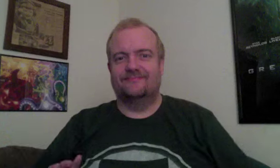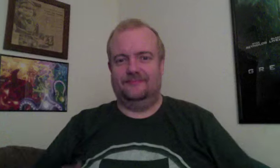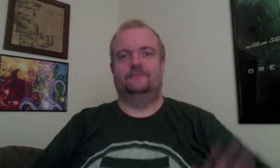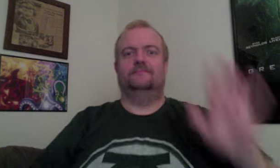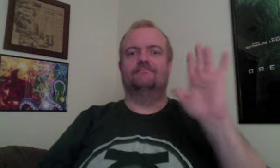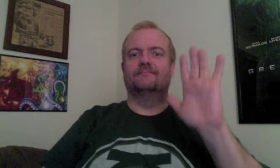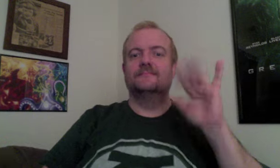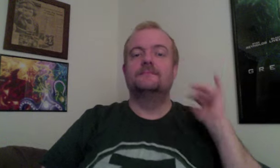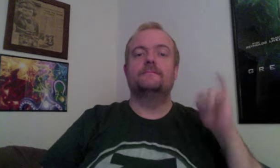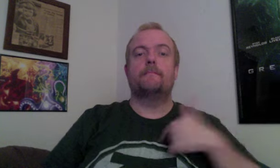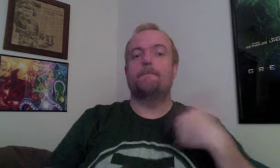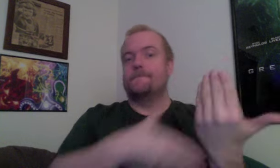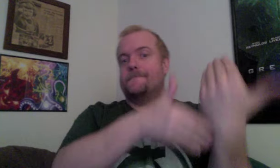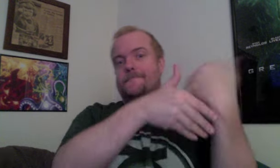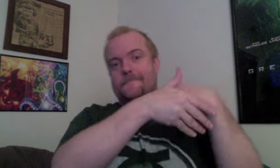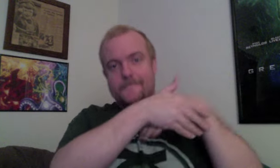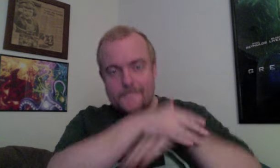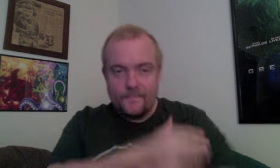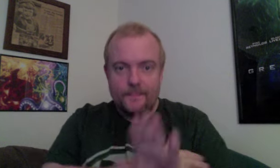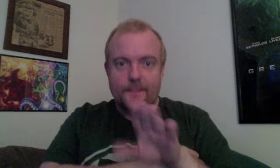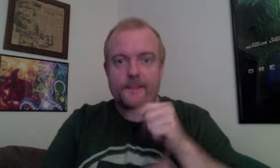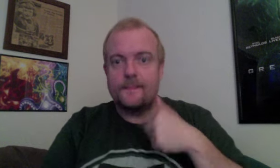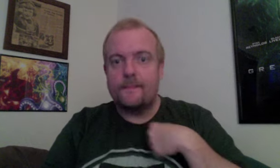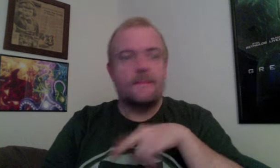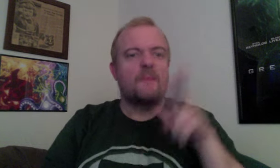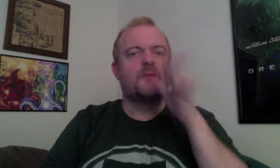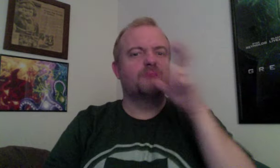call now. To order Furniture Fix for just $14.99, call